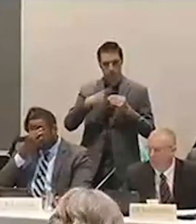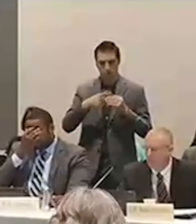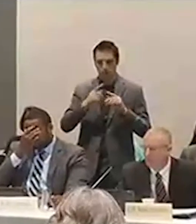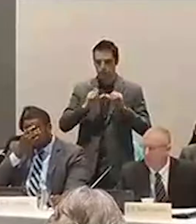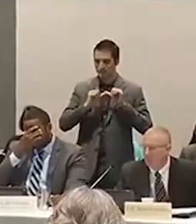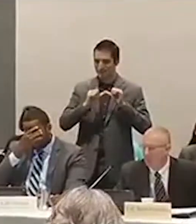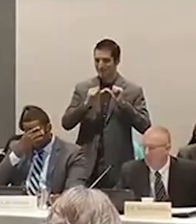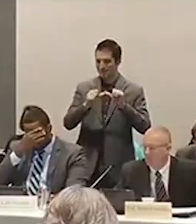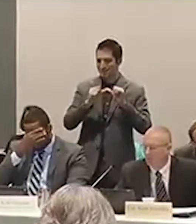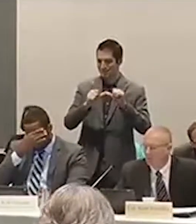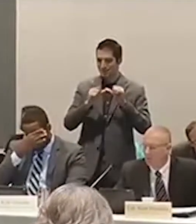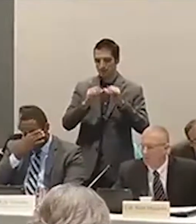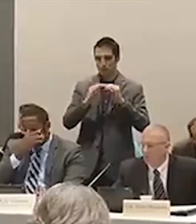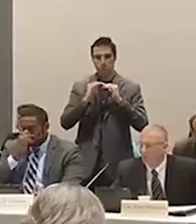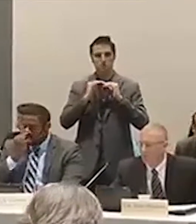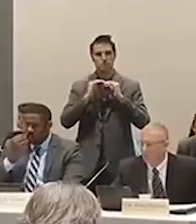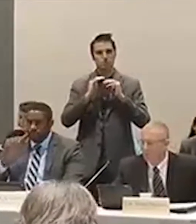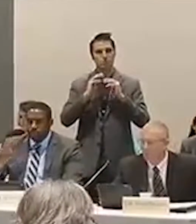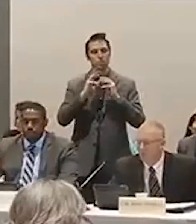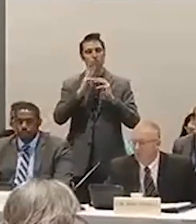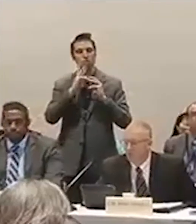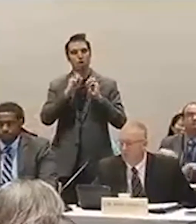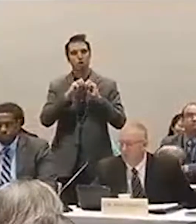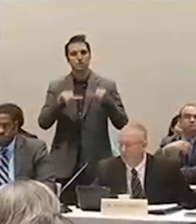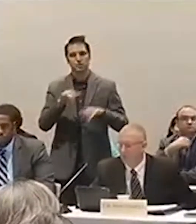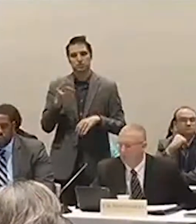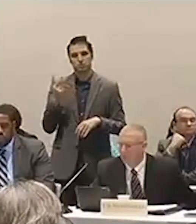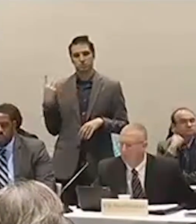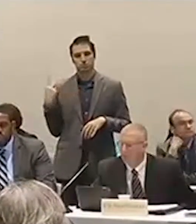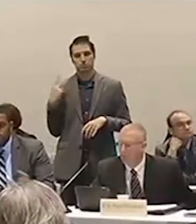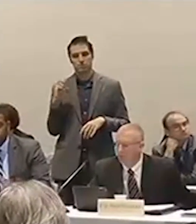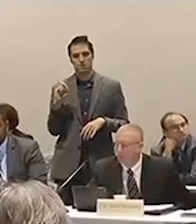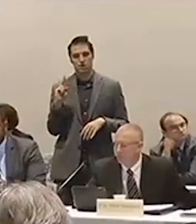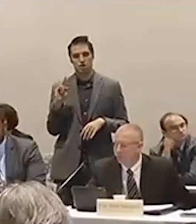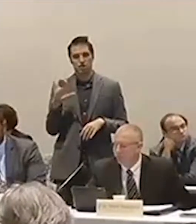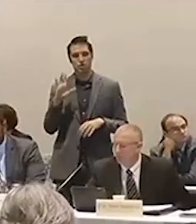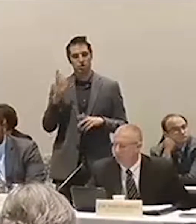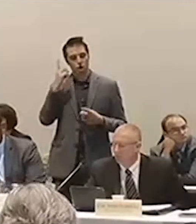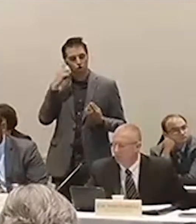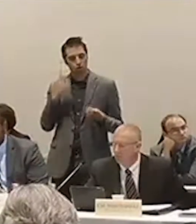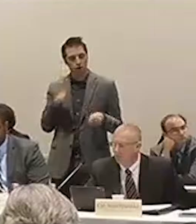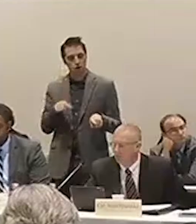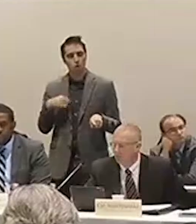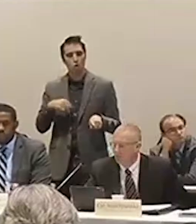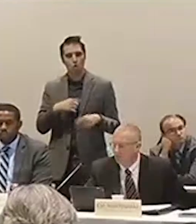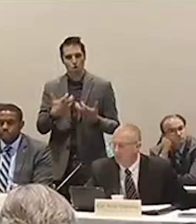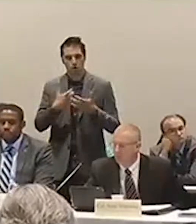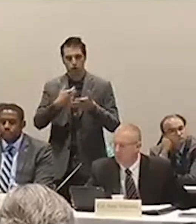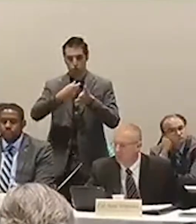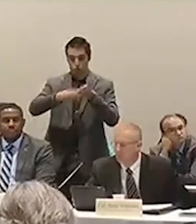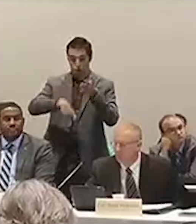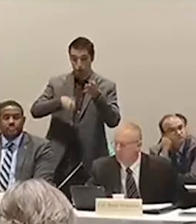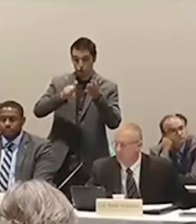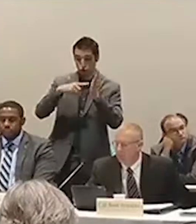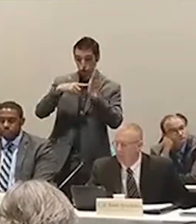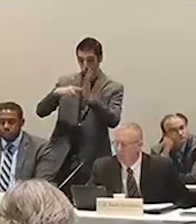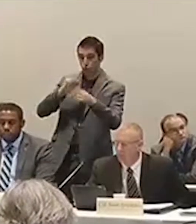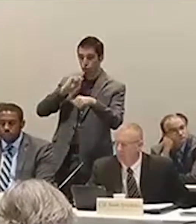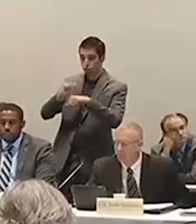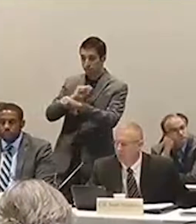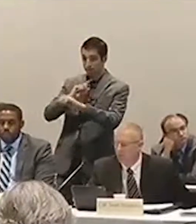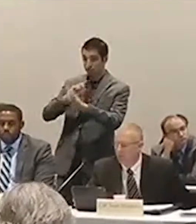system, I think Eric and I would agree that you want those prices should reflect true